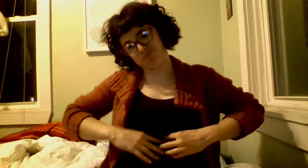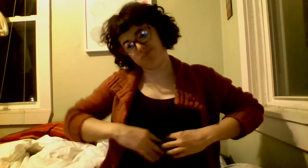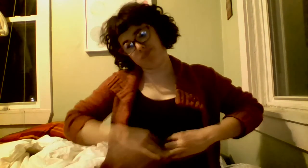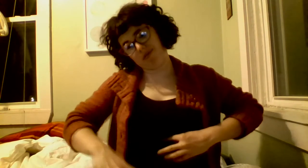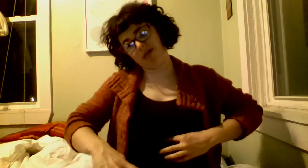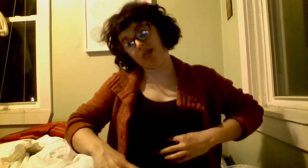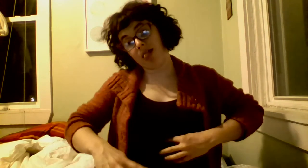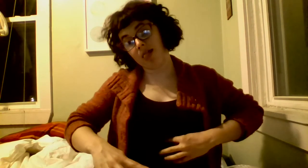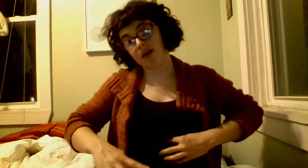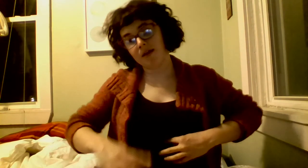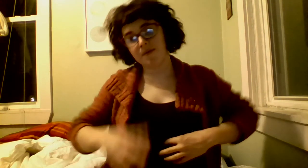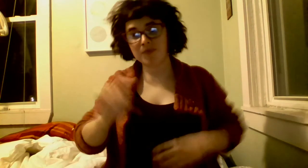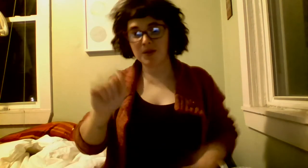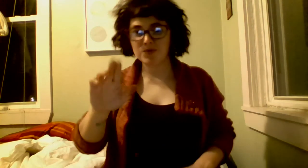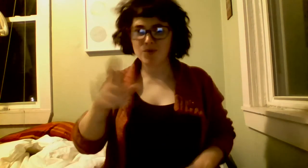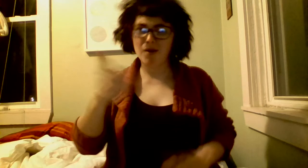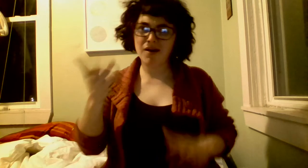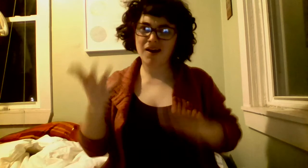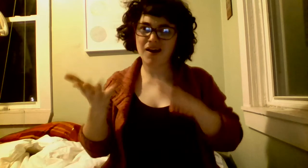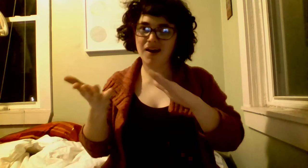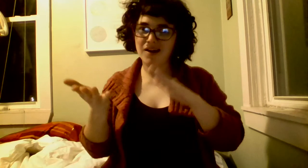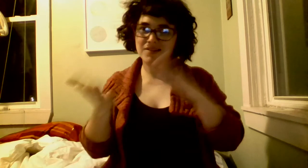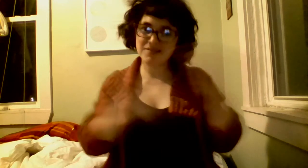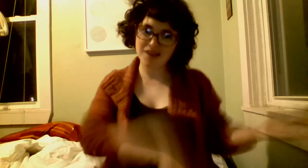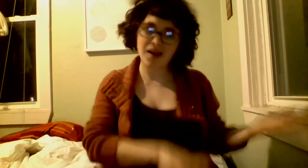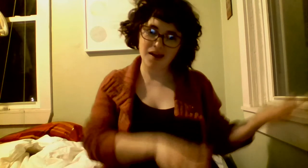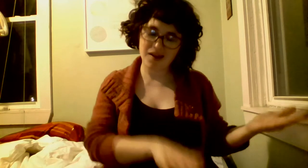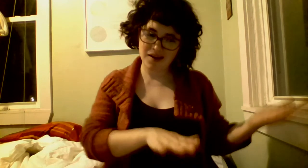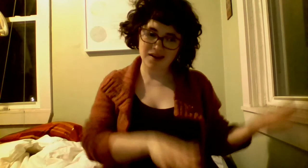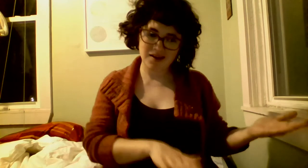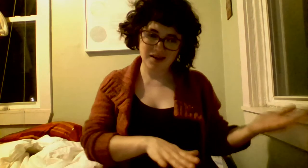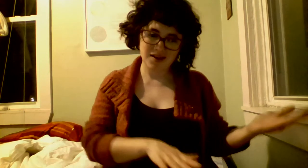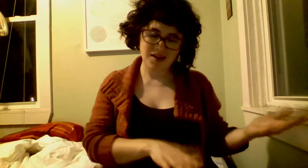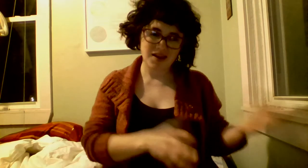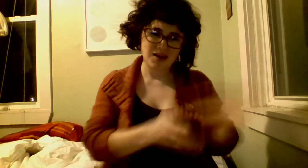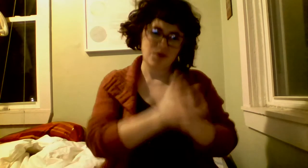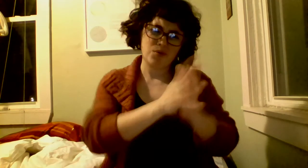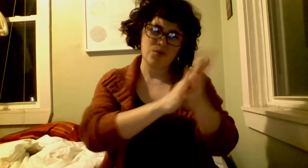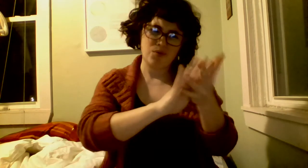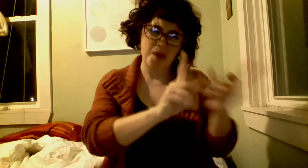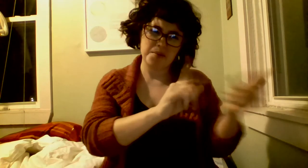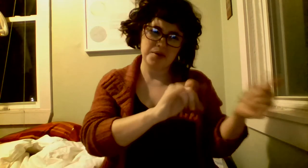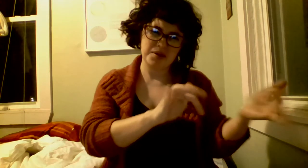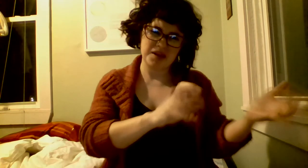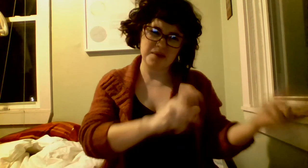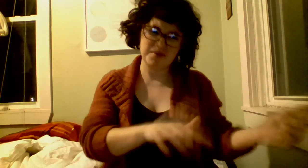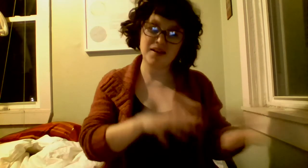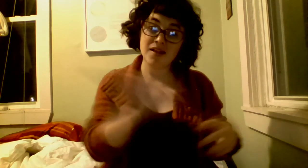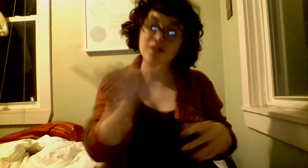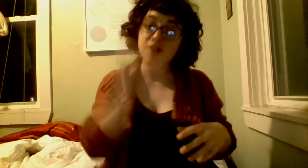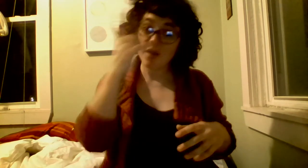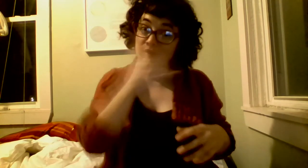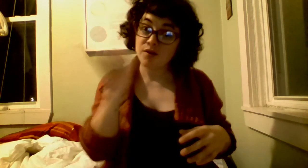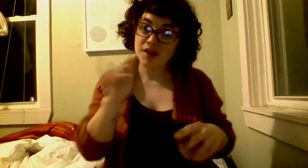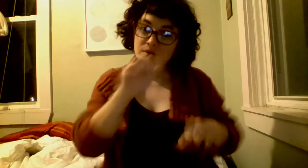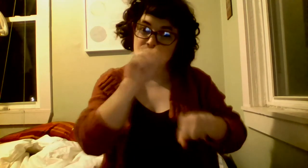doornail, crumbled up into thousands of pieces of rock, so it looked like gravel on the ground there, and the ash sled was safe. And he jumped down from his